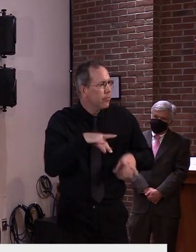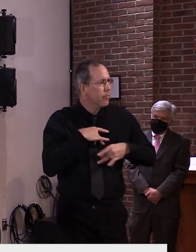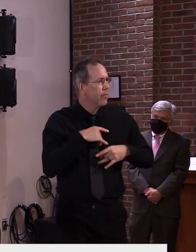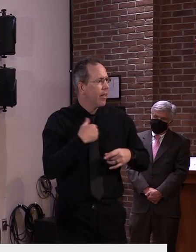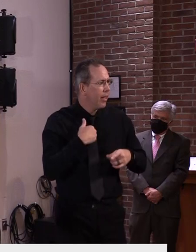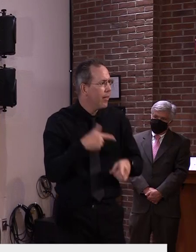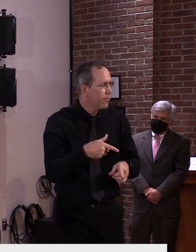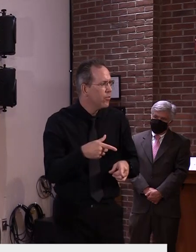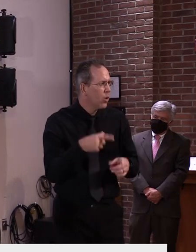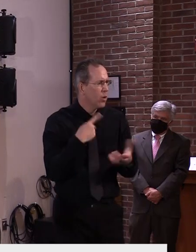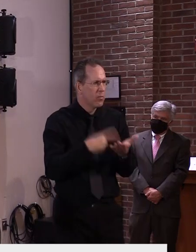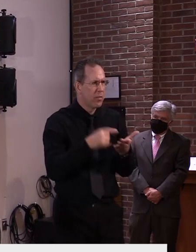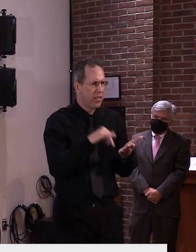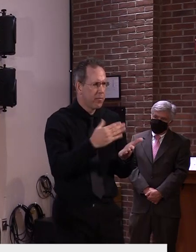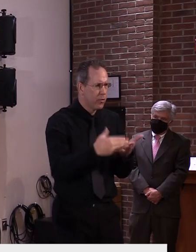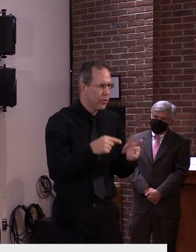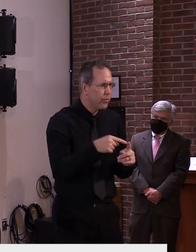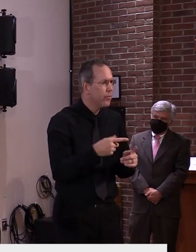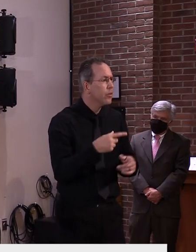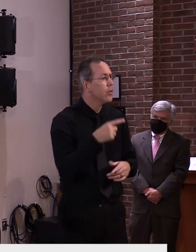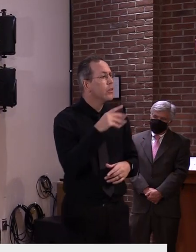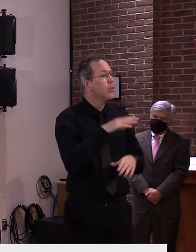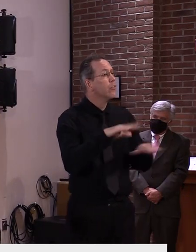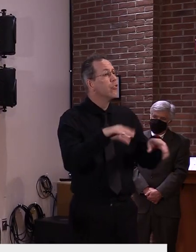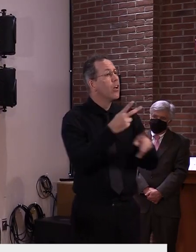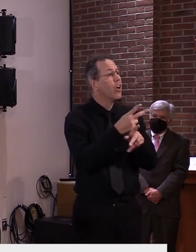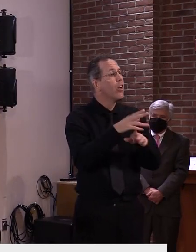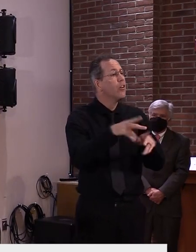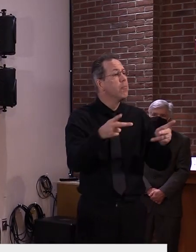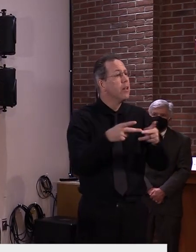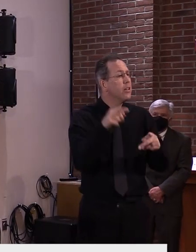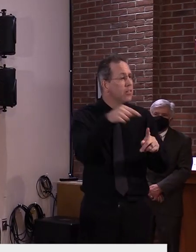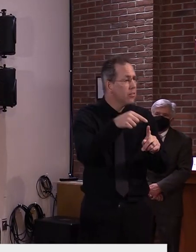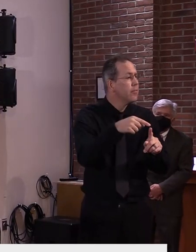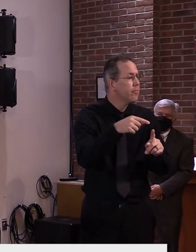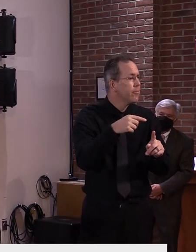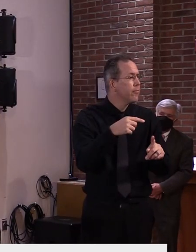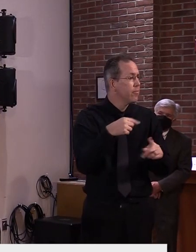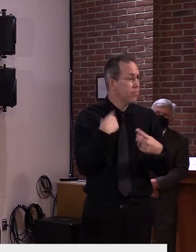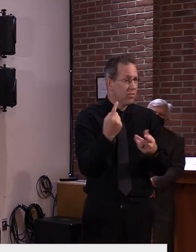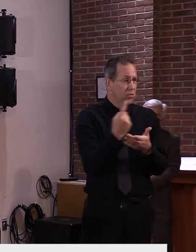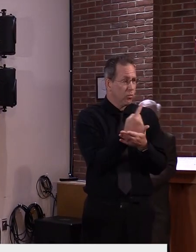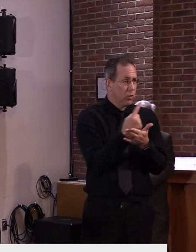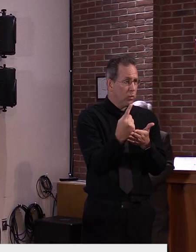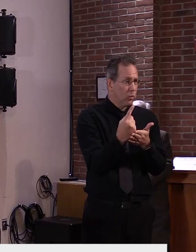child care you're referring to has gone one full week without any reported cases.